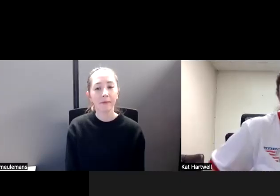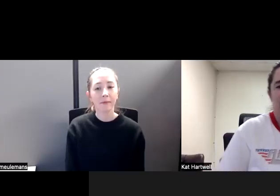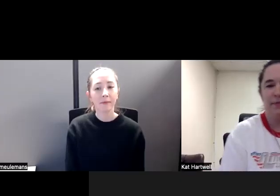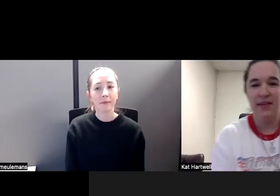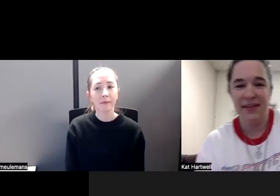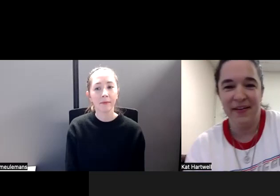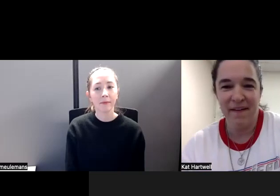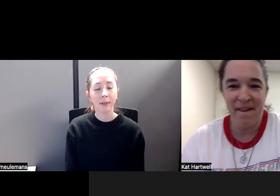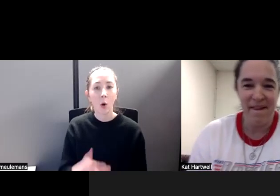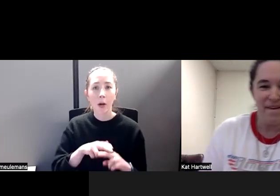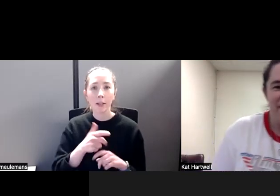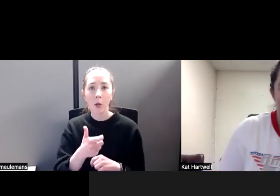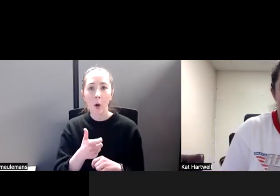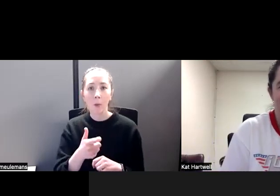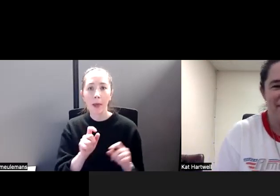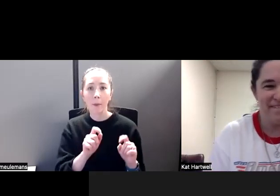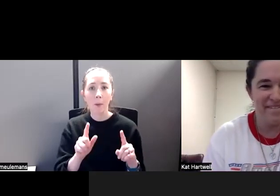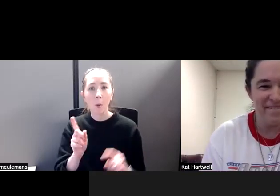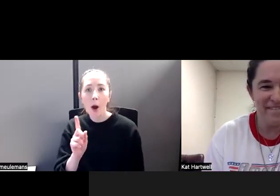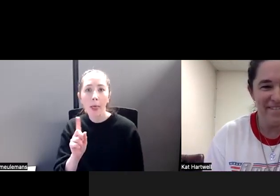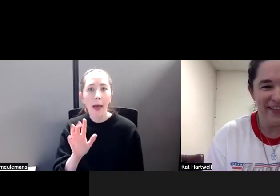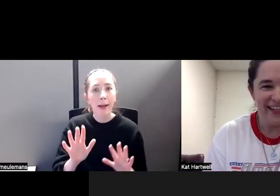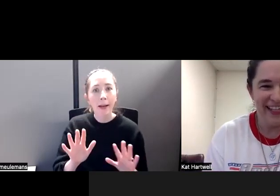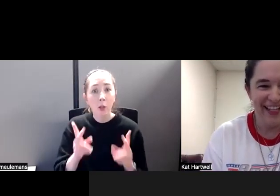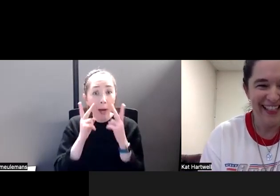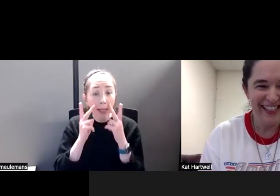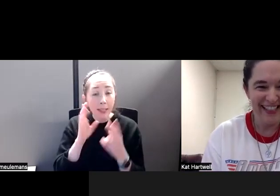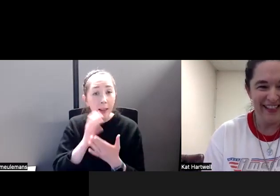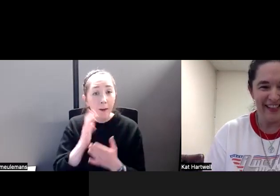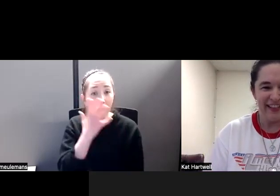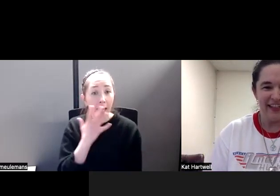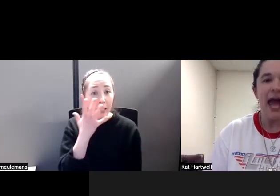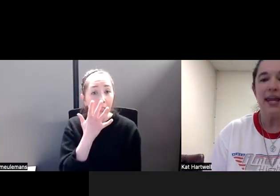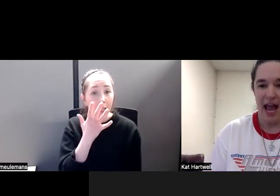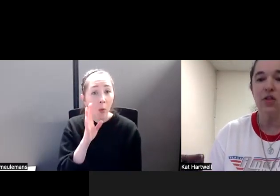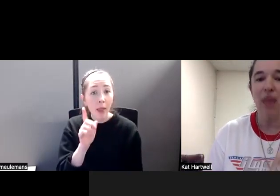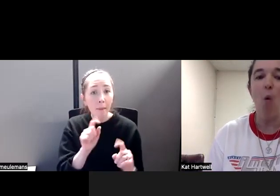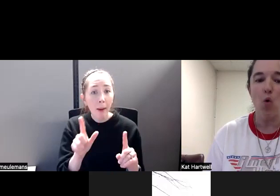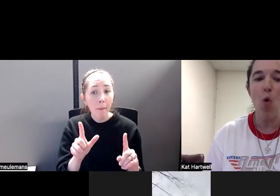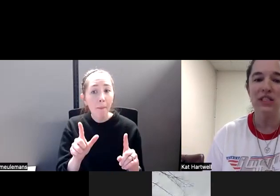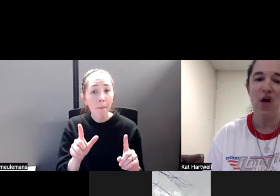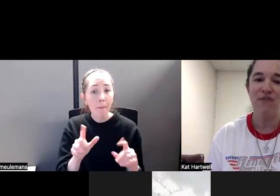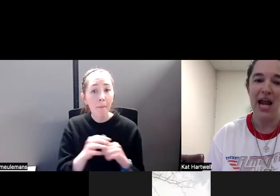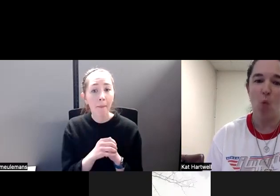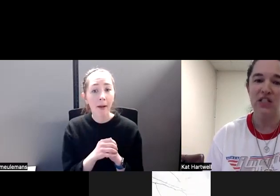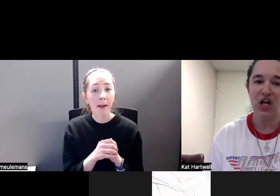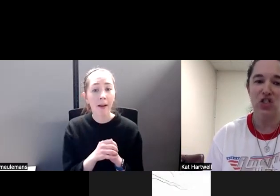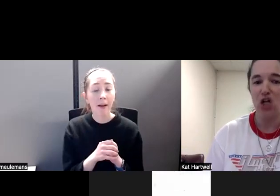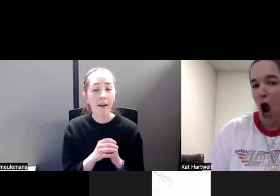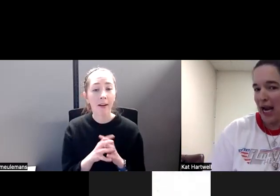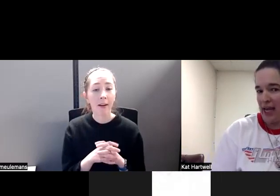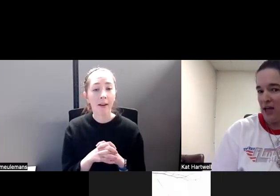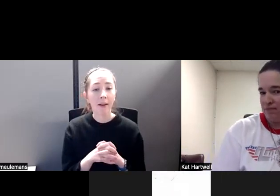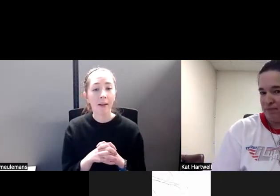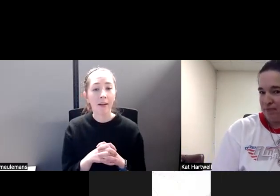Look at us. We're just sitting here hoping to see them. I'm like, where are they? Do I get to see them? Does this come up? Yeah, you will see their face once they